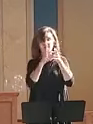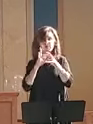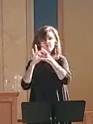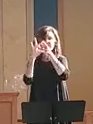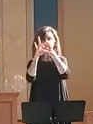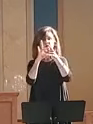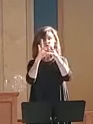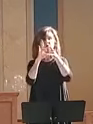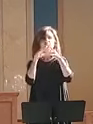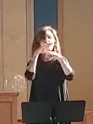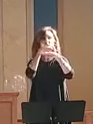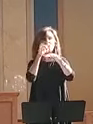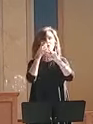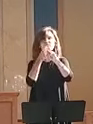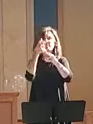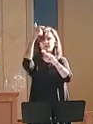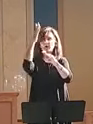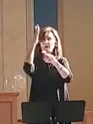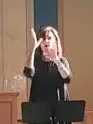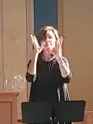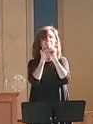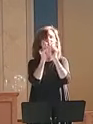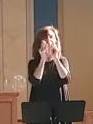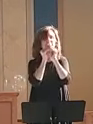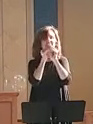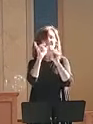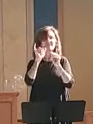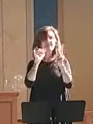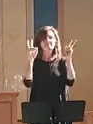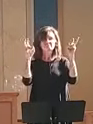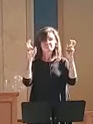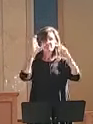called together by God. That is the church.